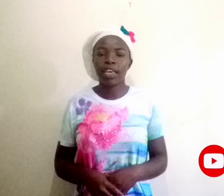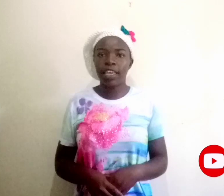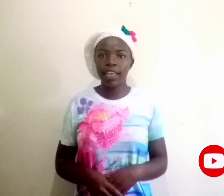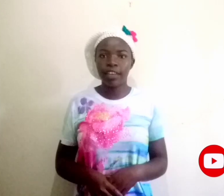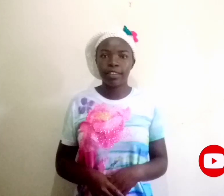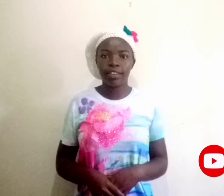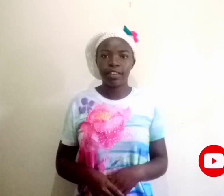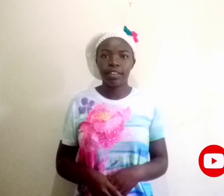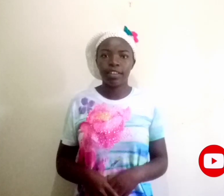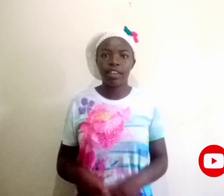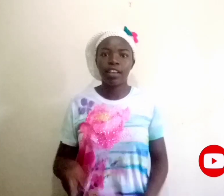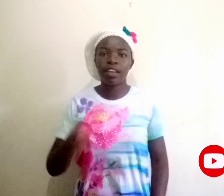Kings,